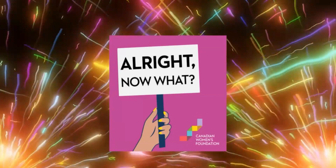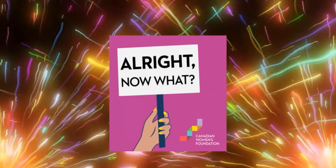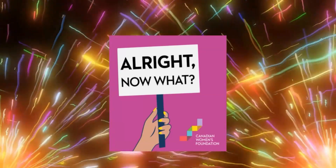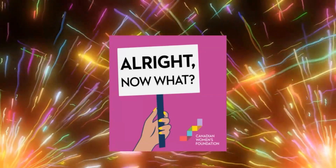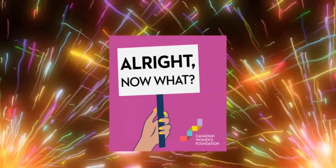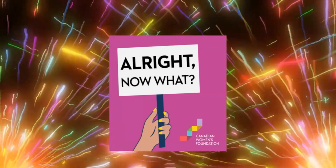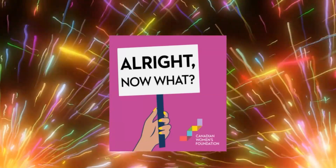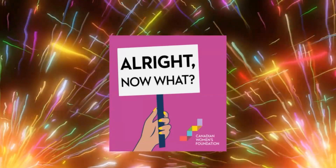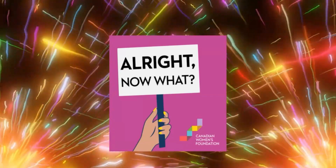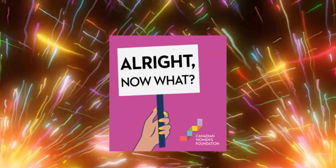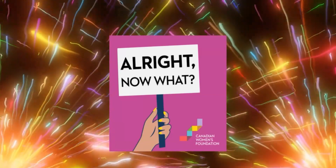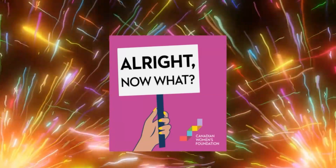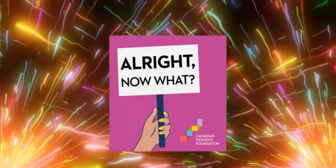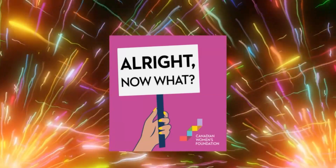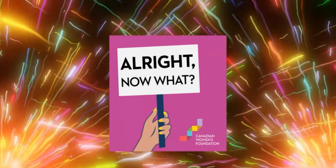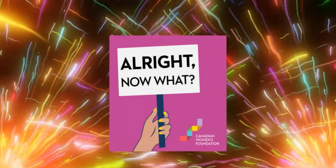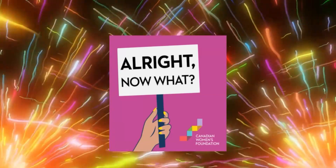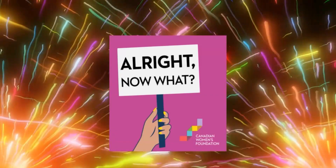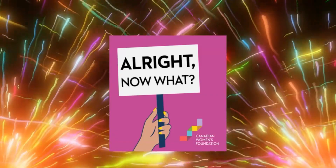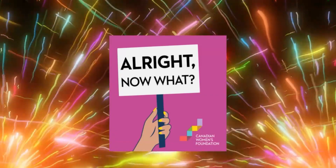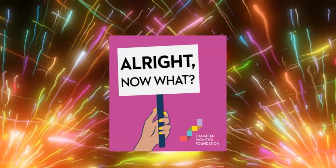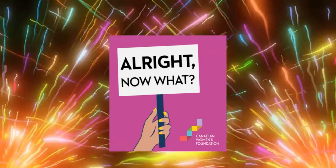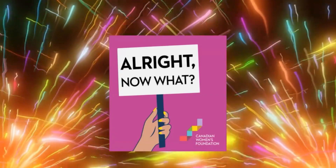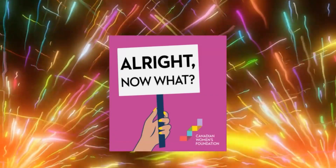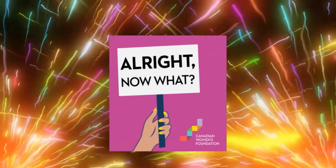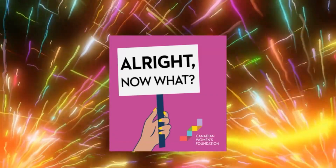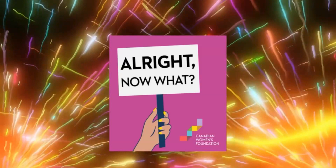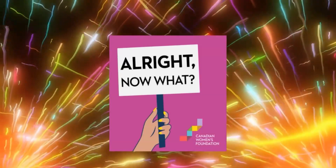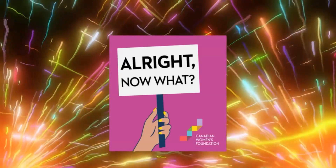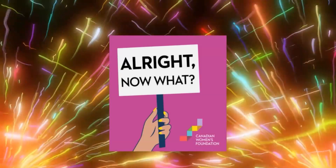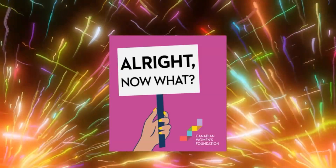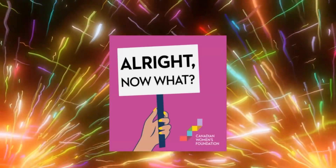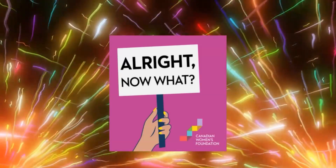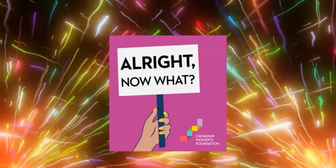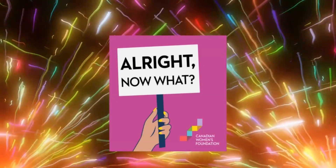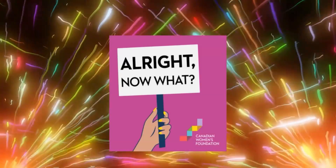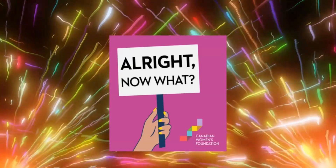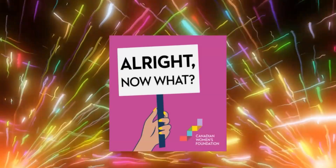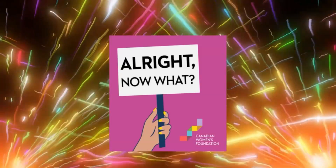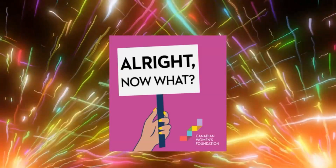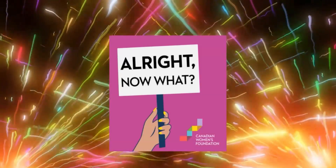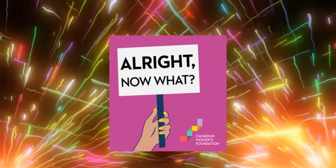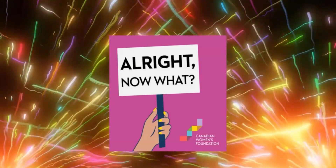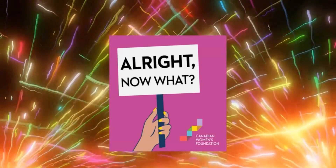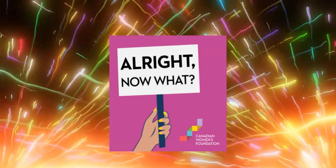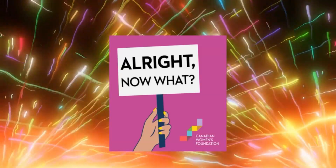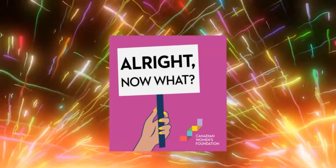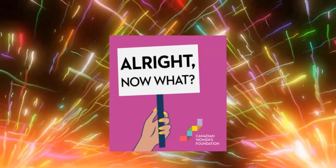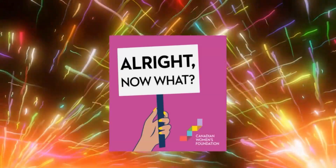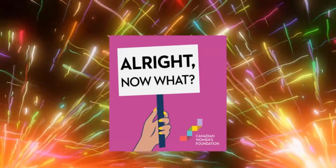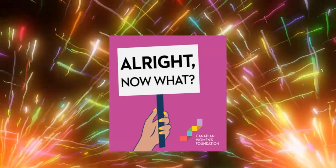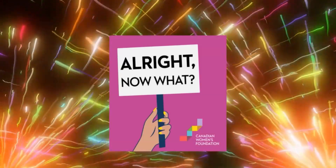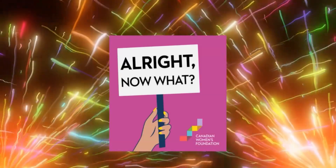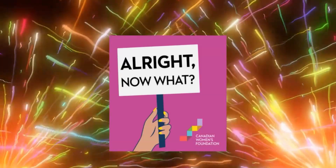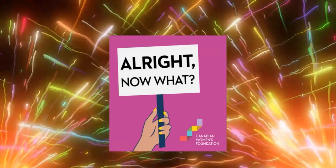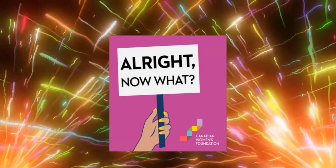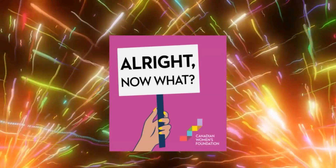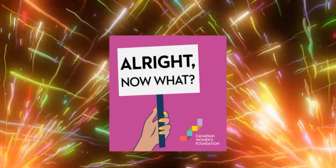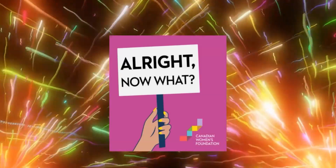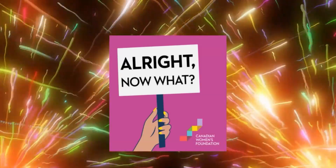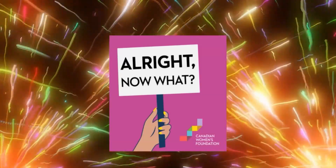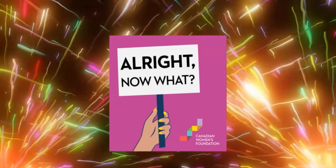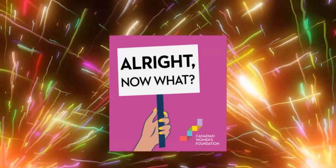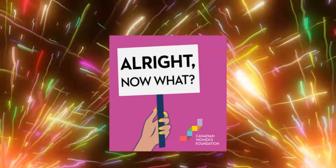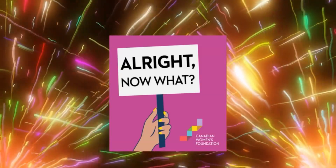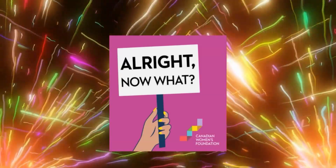of, I'm not really talking to a real human being. So hate and violence can be perpetrated so much more easily. They're just a picture. They're